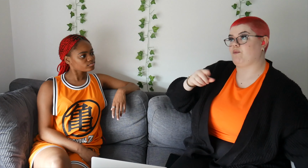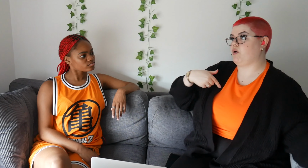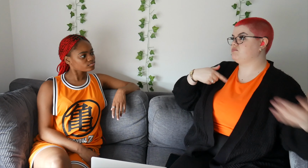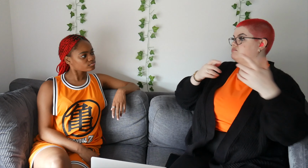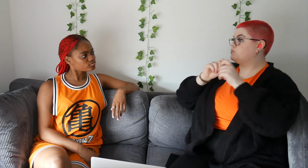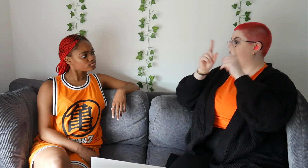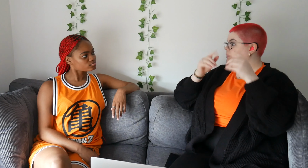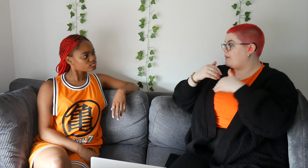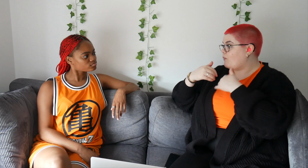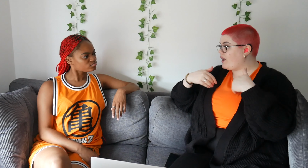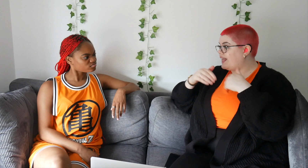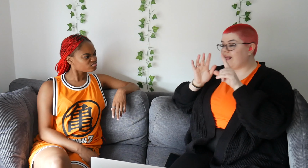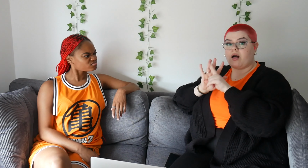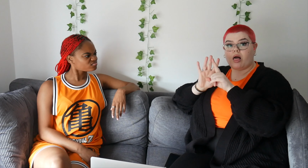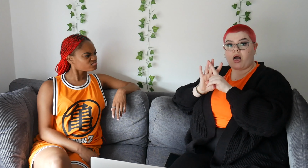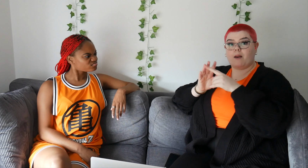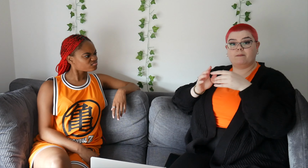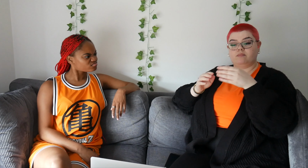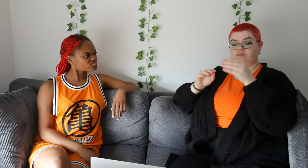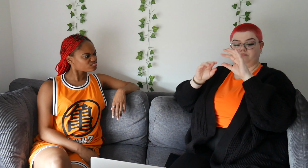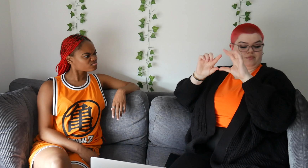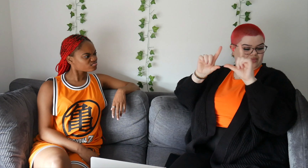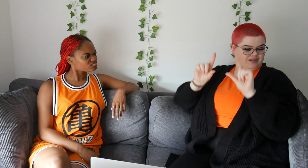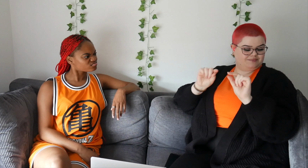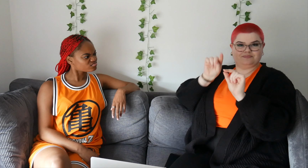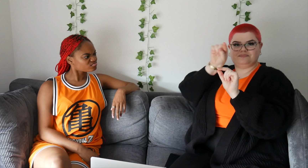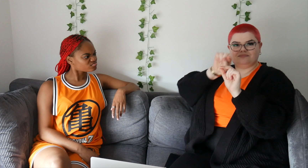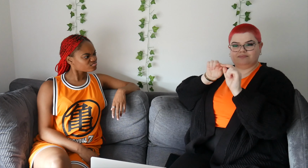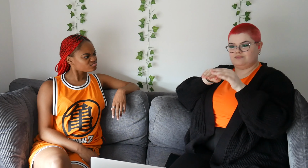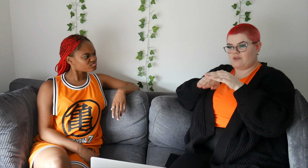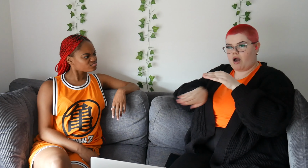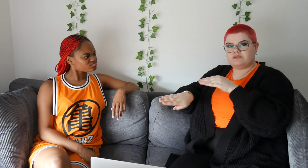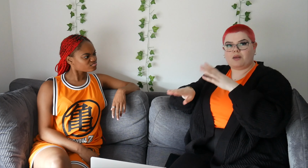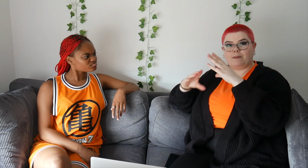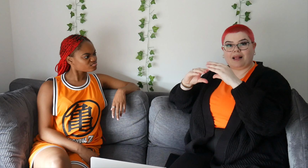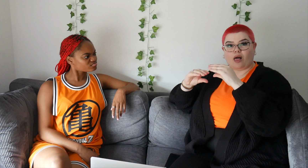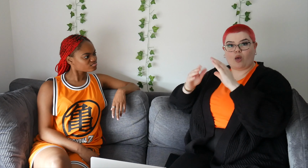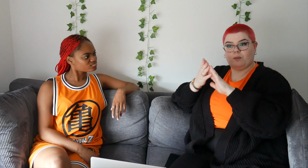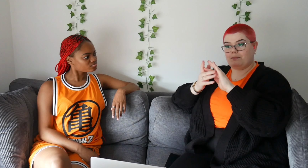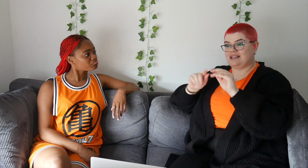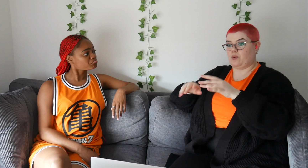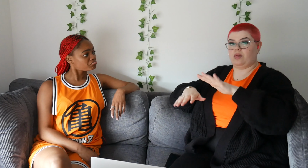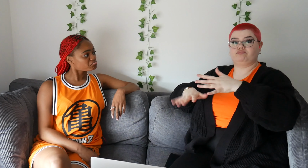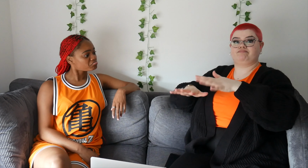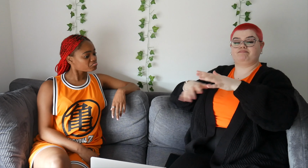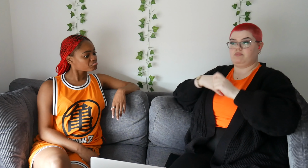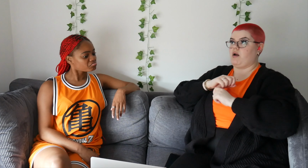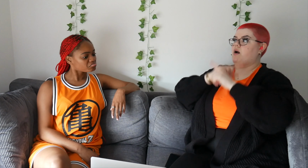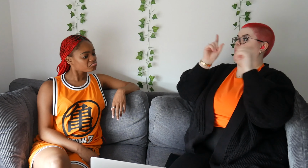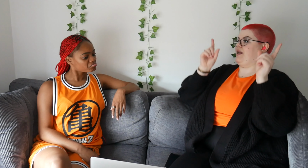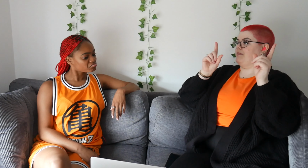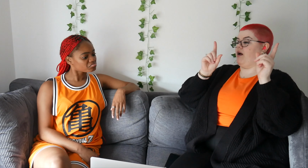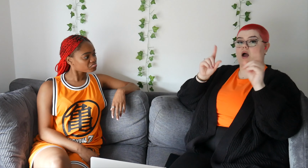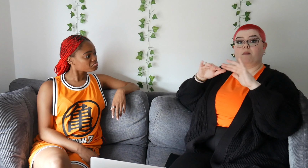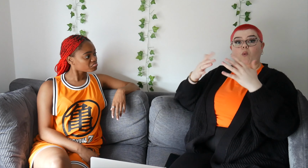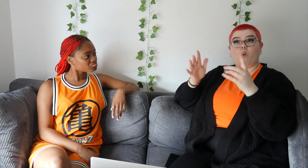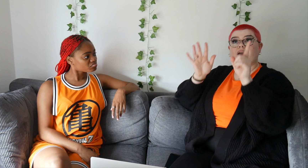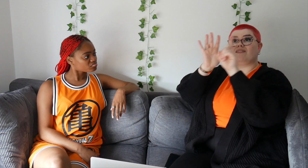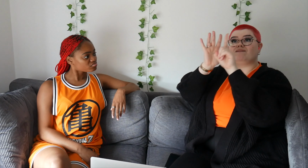like, for example, waking up in the morning, a fire alarm, and there's a little vibrating pad that goes under the pillow and it'll vibrate and